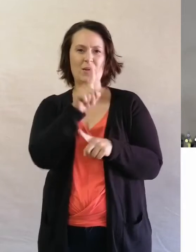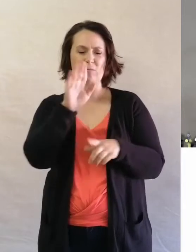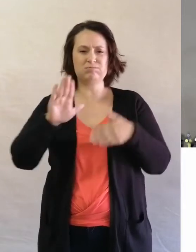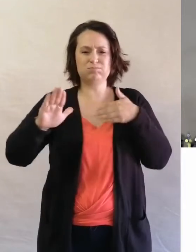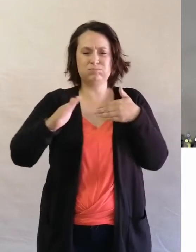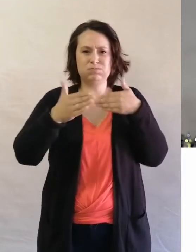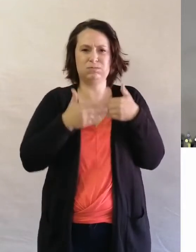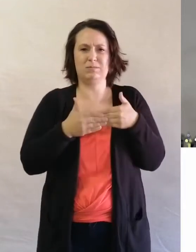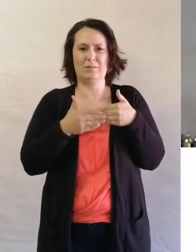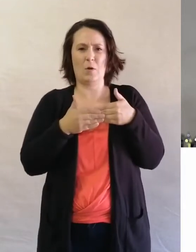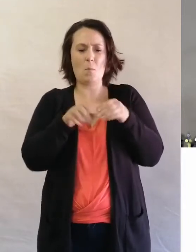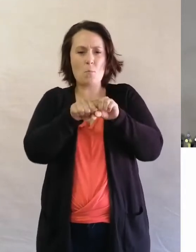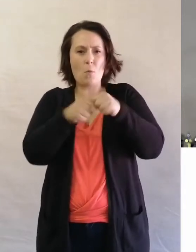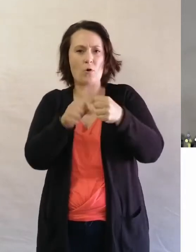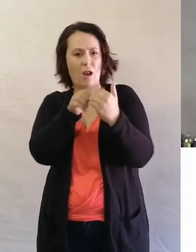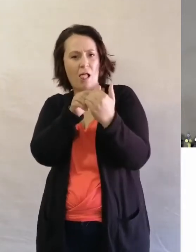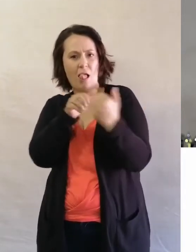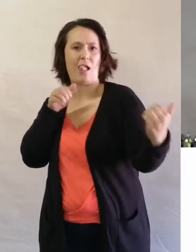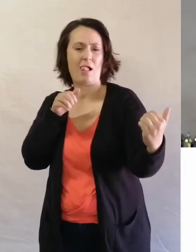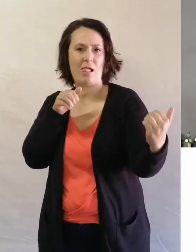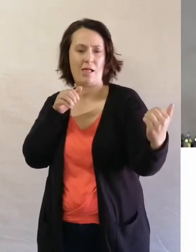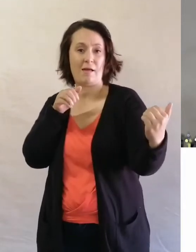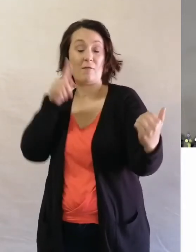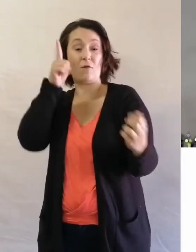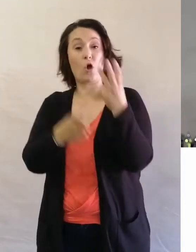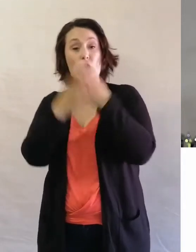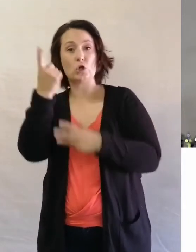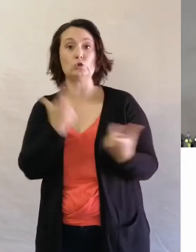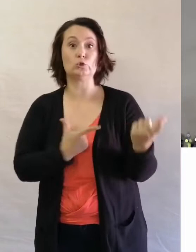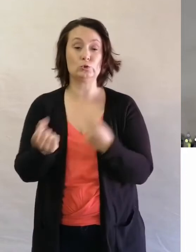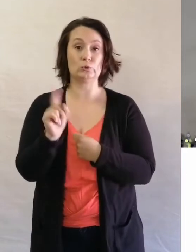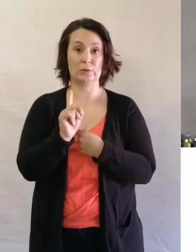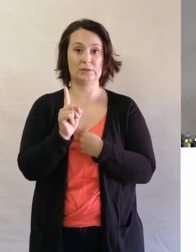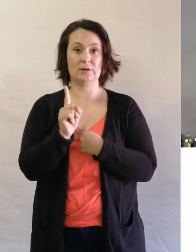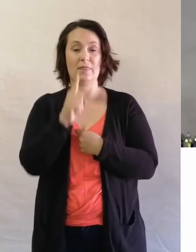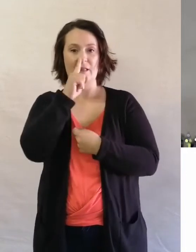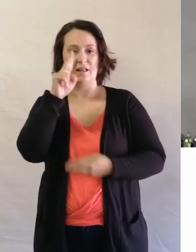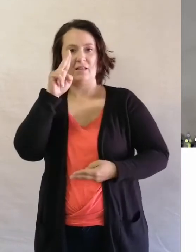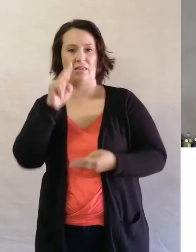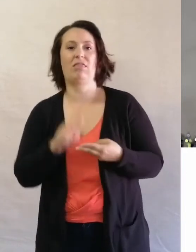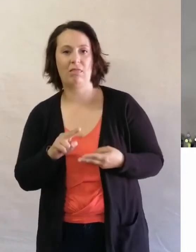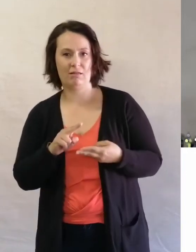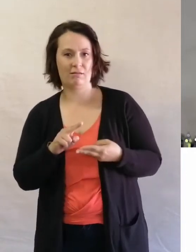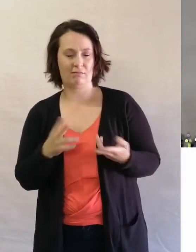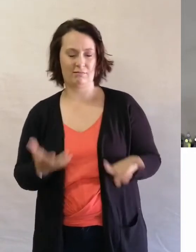locked away, the edge of the enormity of what God wants to do is dulled for